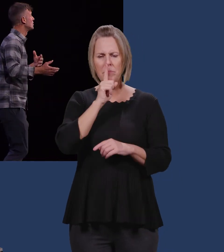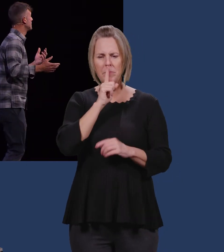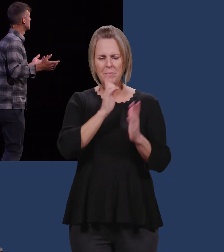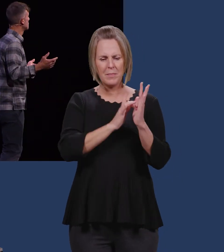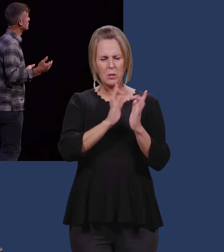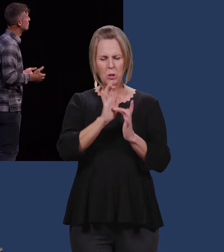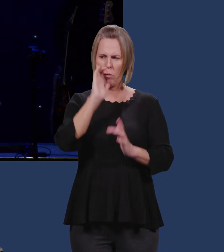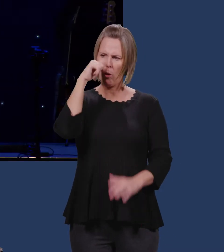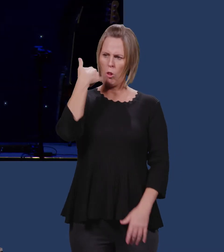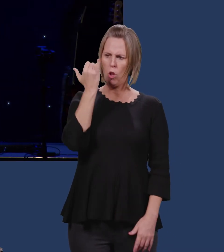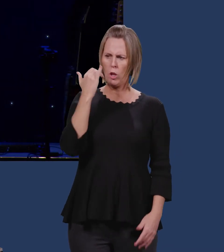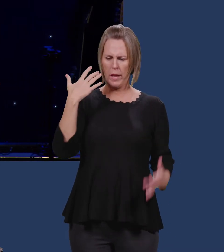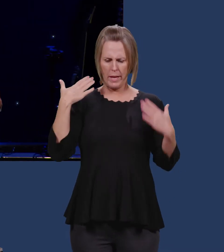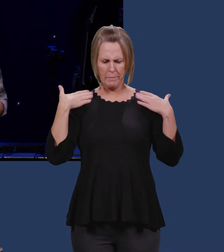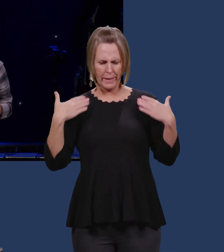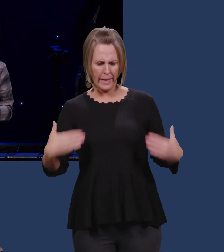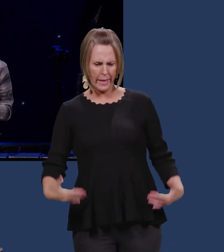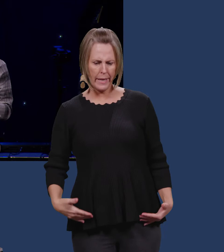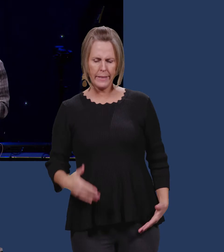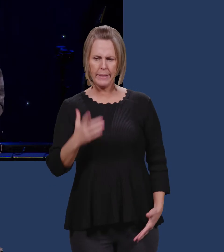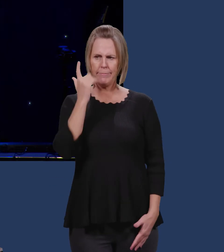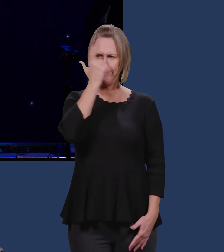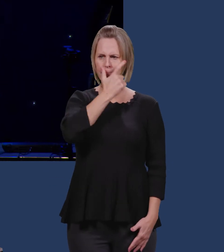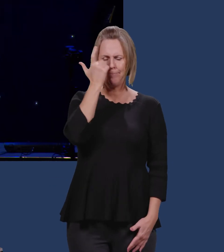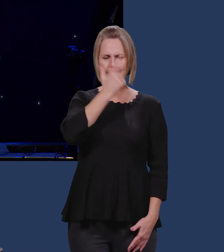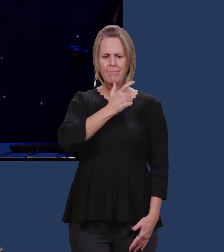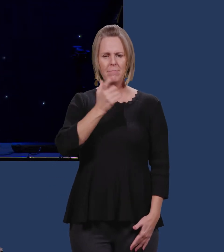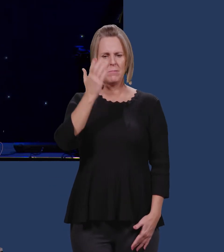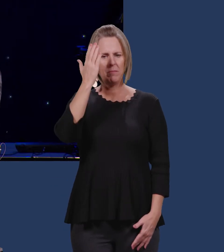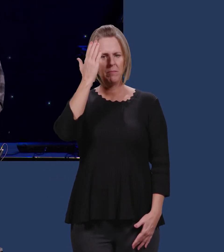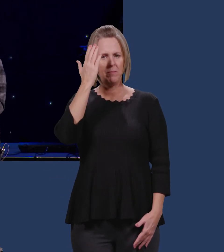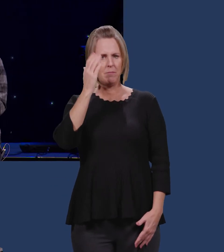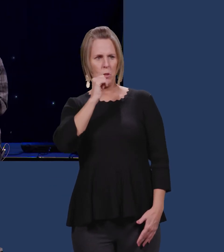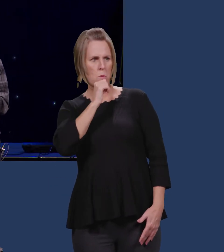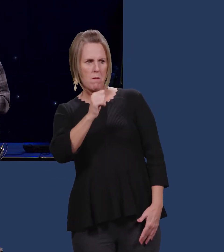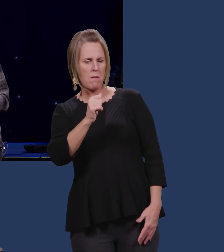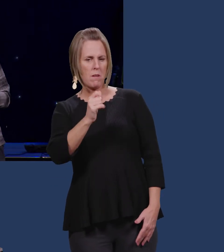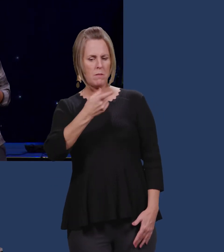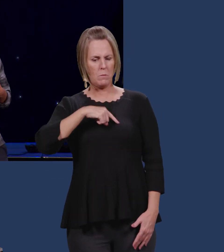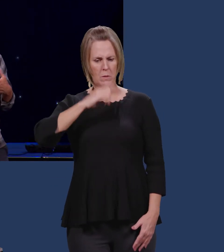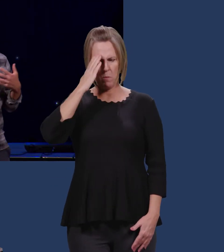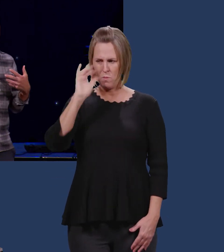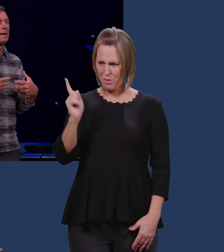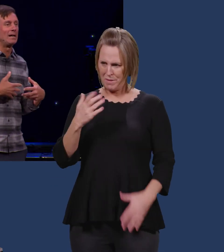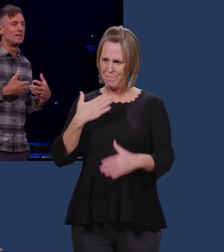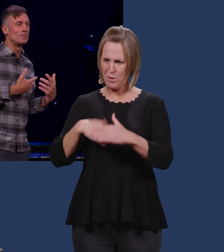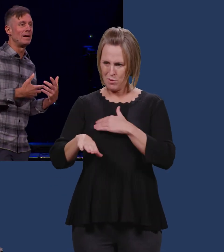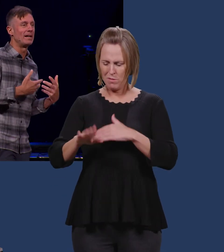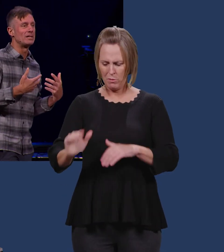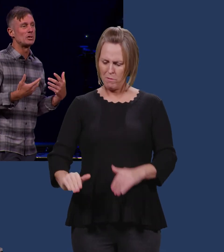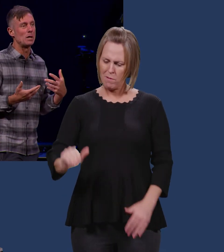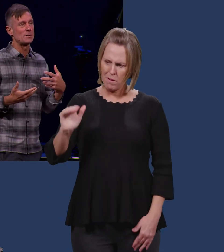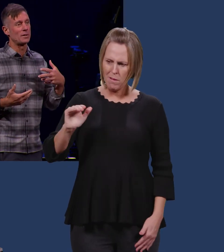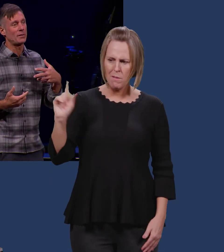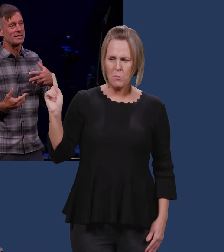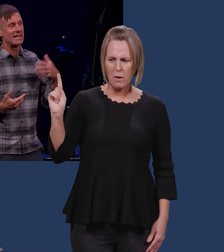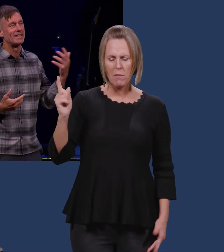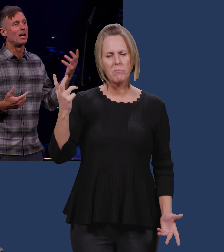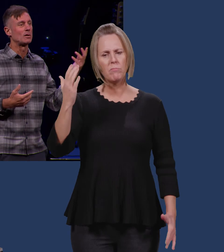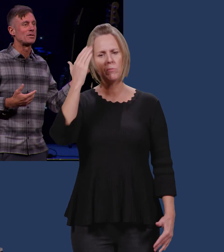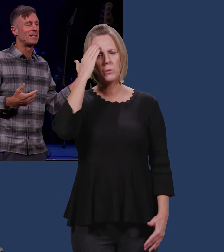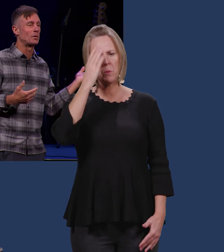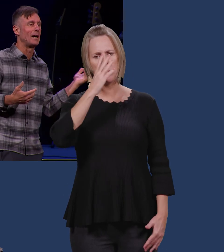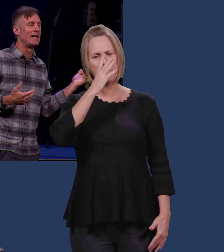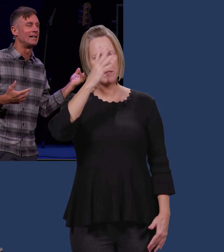know where Jesus was born, Bethlehem, where he grew up, Nazareth. We know his parents, Mary and Joseph, his